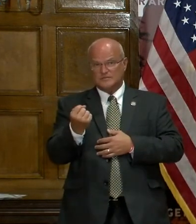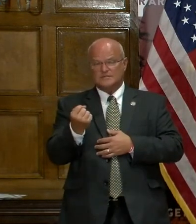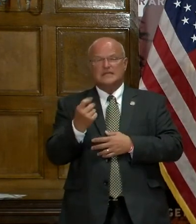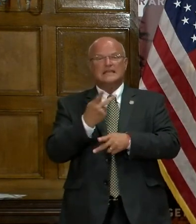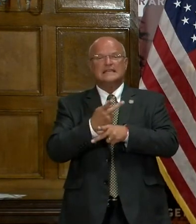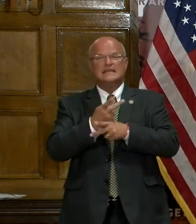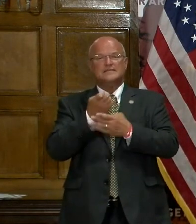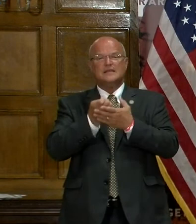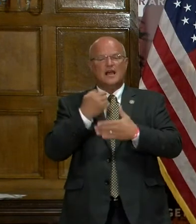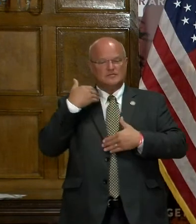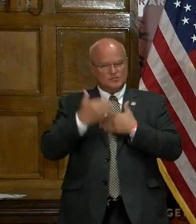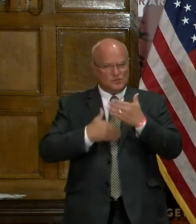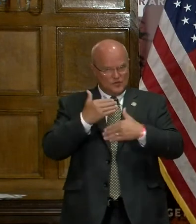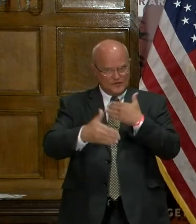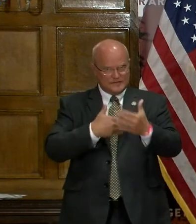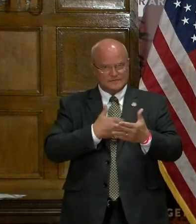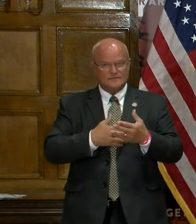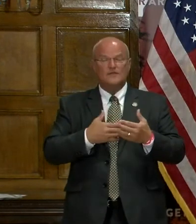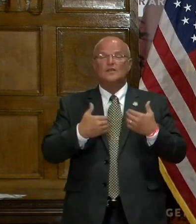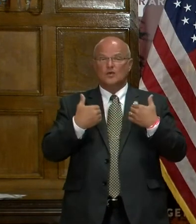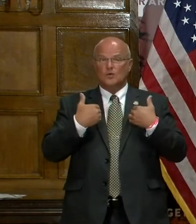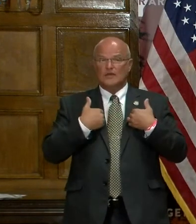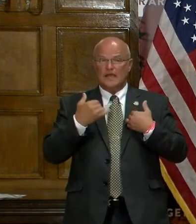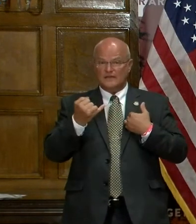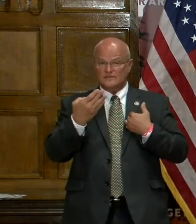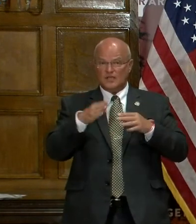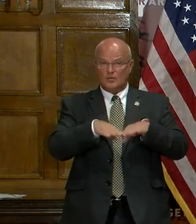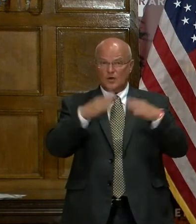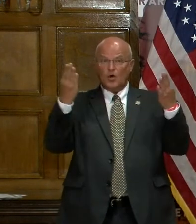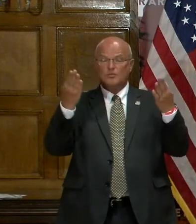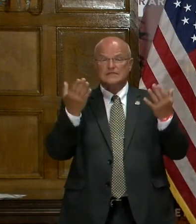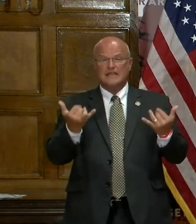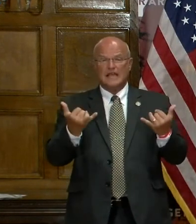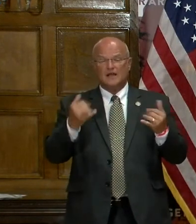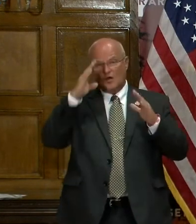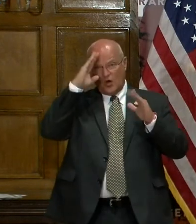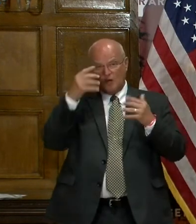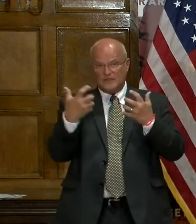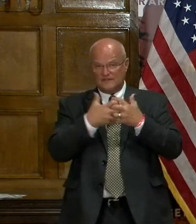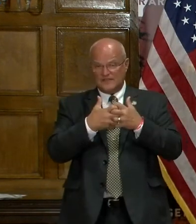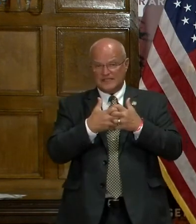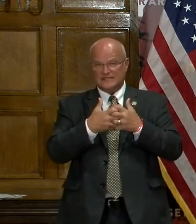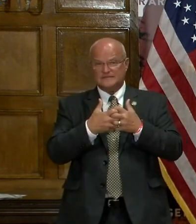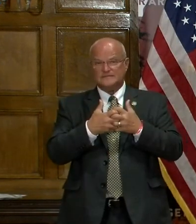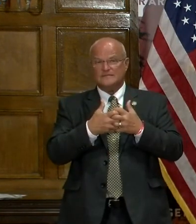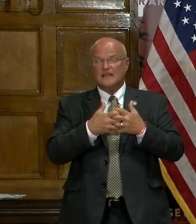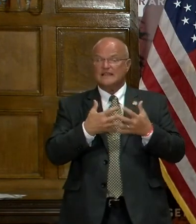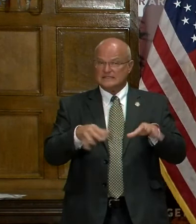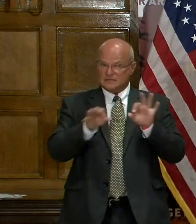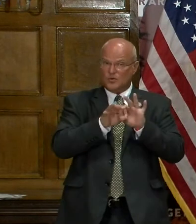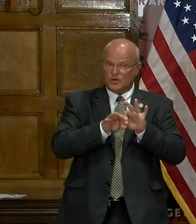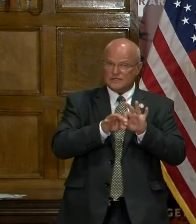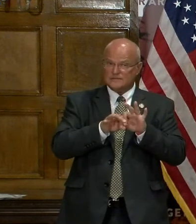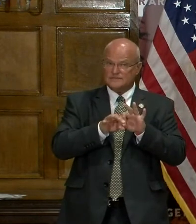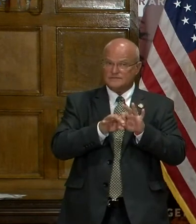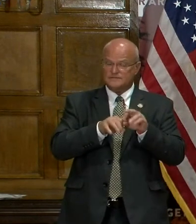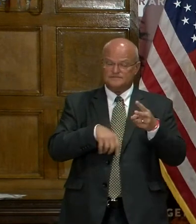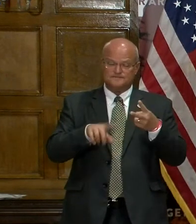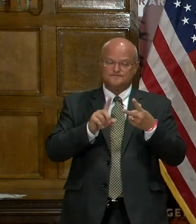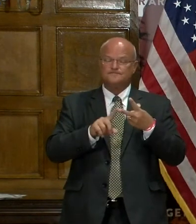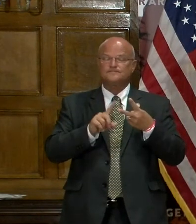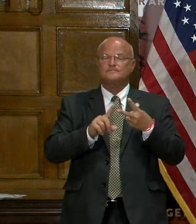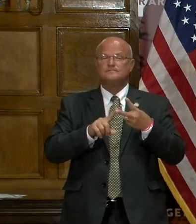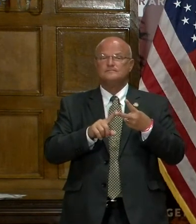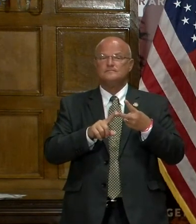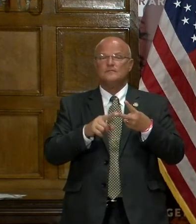our economy moving. And we have job opportunities there. We hope they fit. That's important.